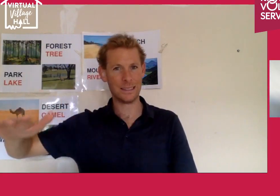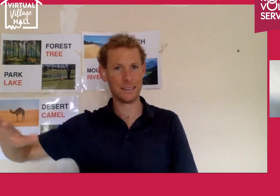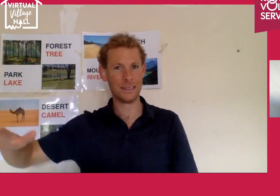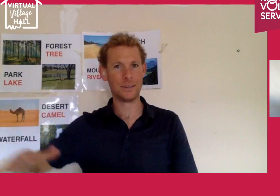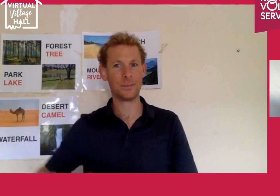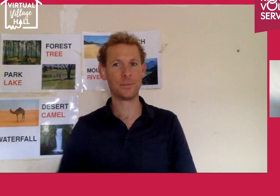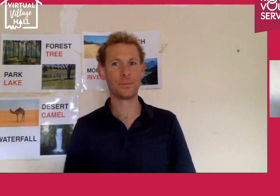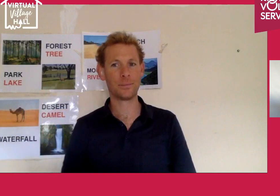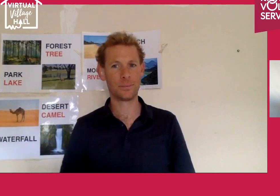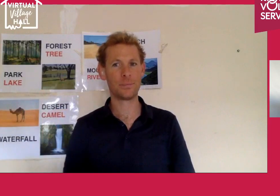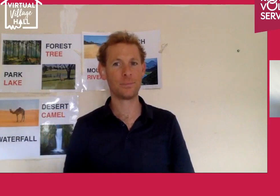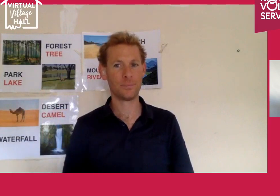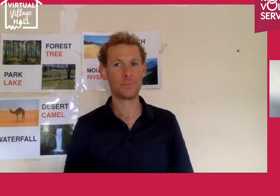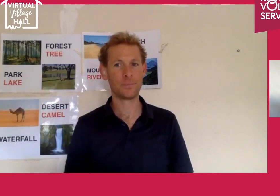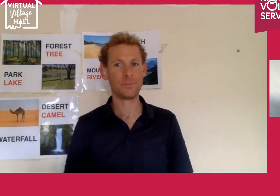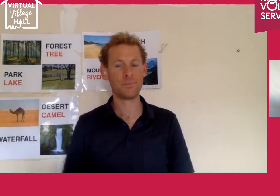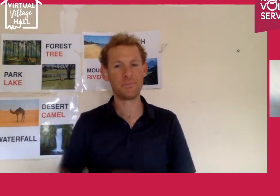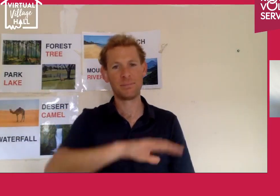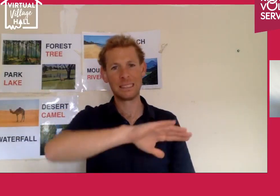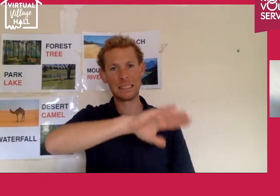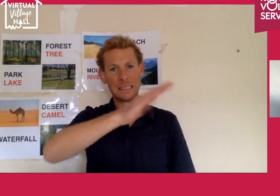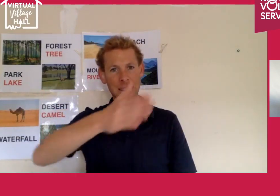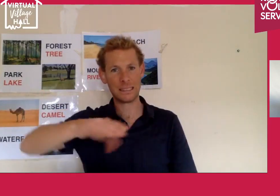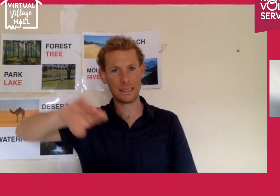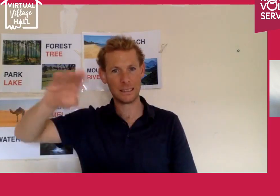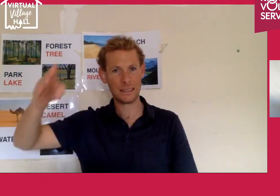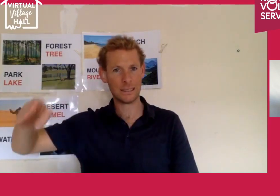or sea. You can do it just with one hand if you wanted. Sea.